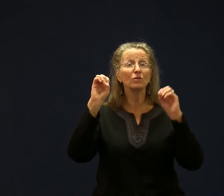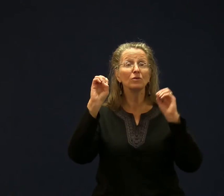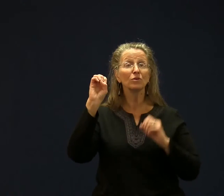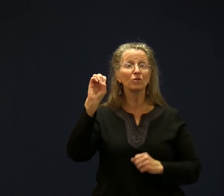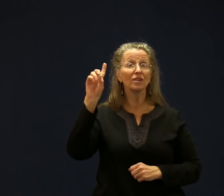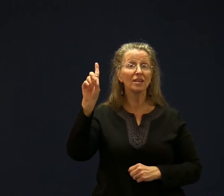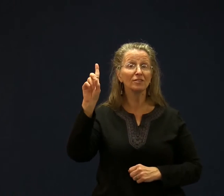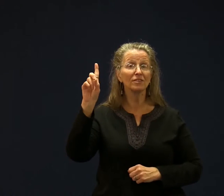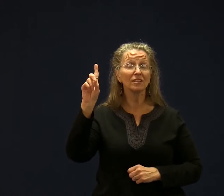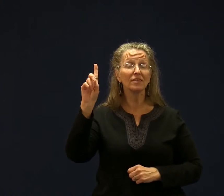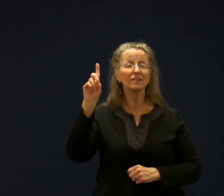educators,